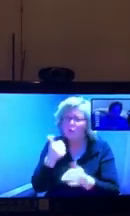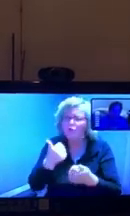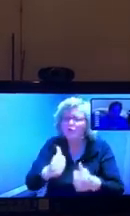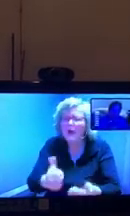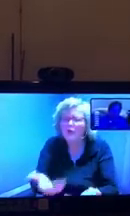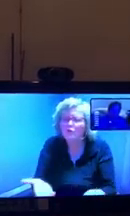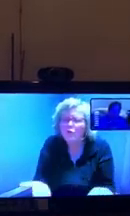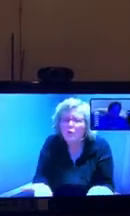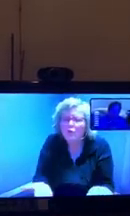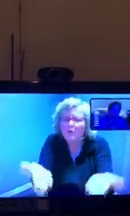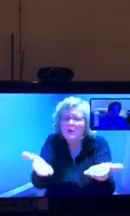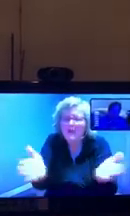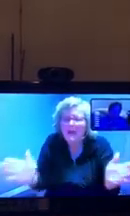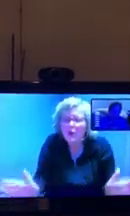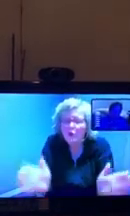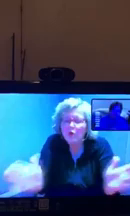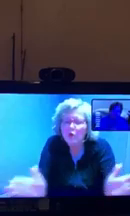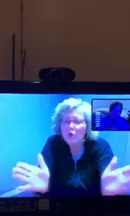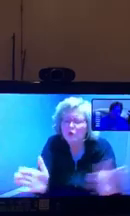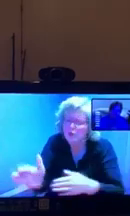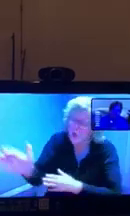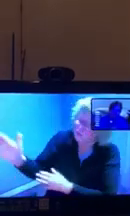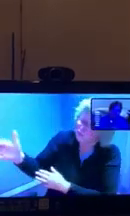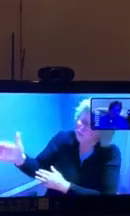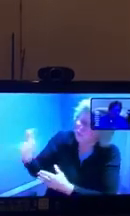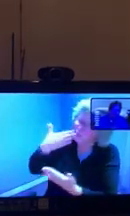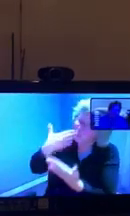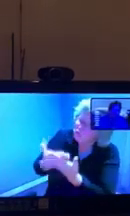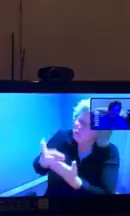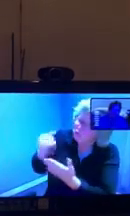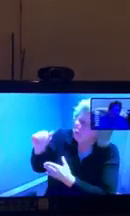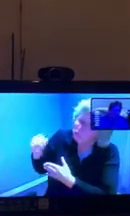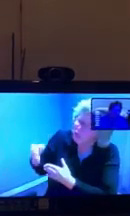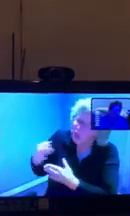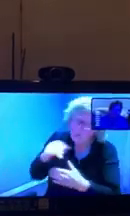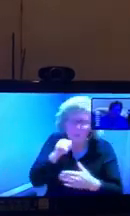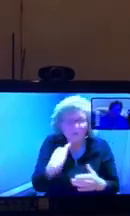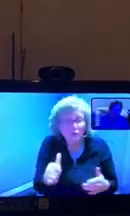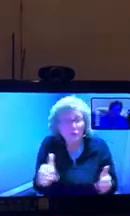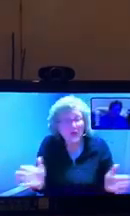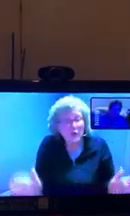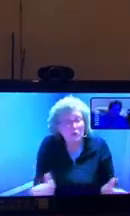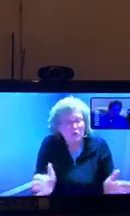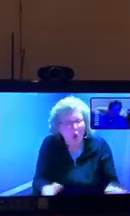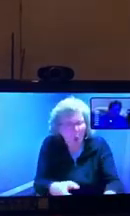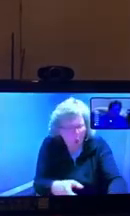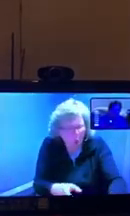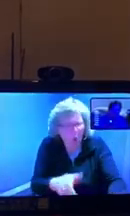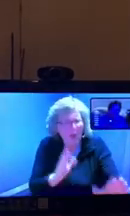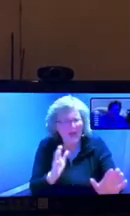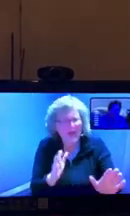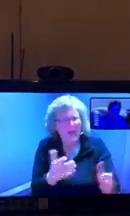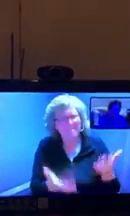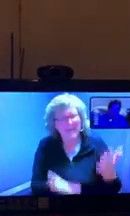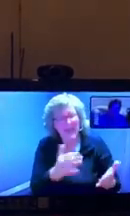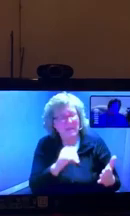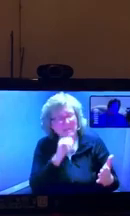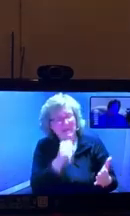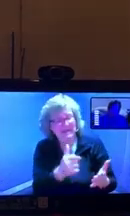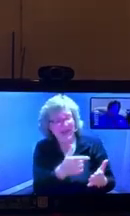up, if you don't pat somebody on the back and say, hey, man, good job, or if you don't encourage somebody by letting them know, hey, wait, it didn't go like you wanted, but I know you